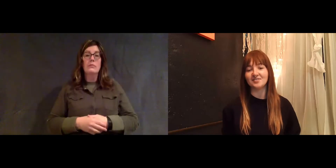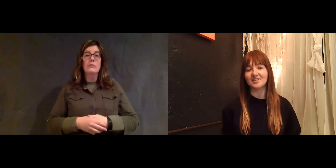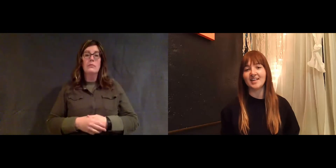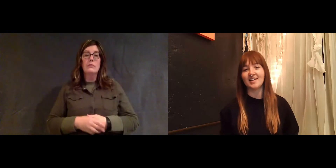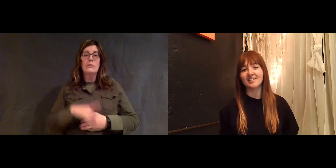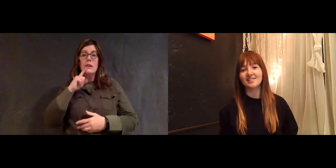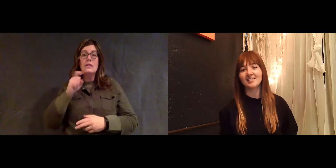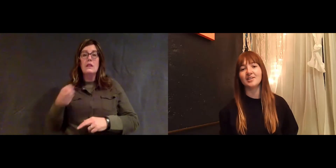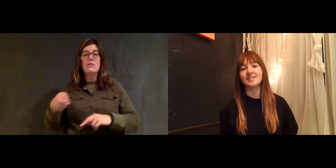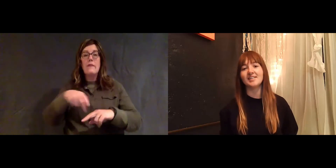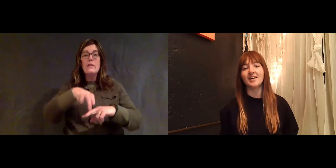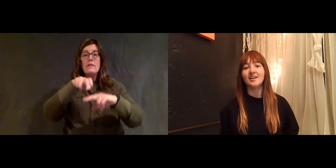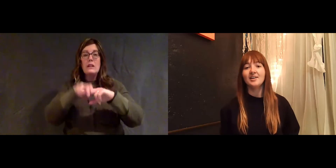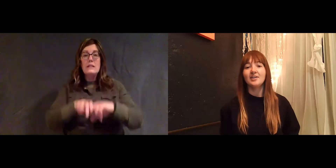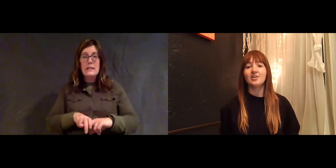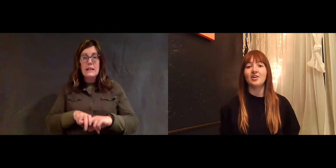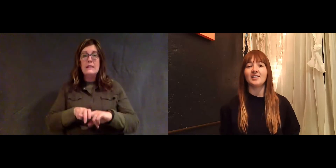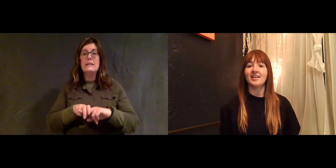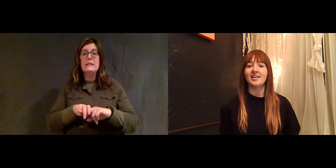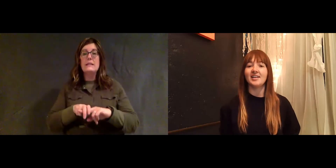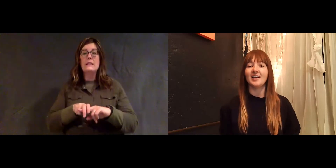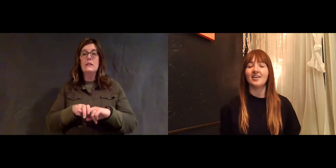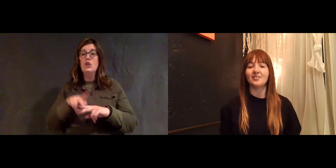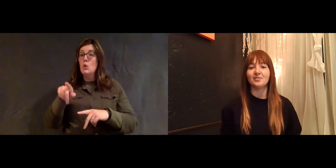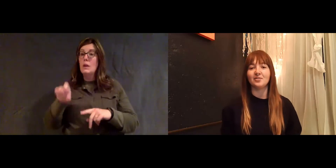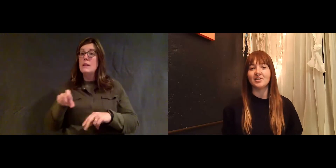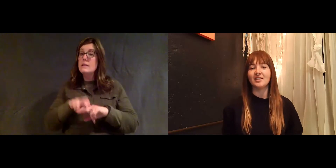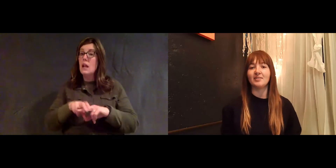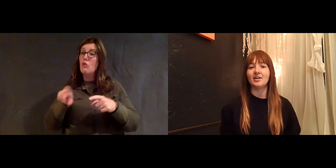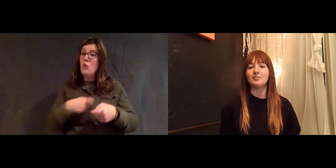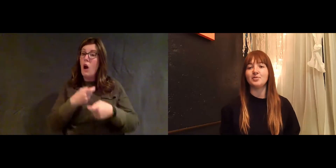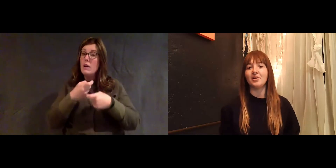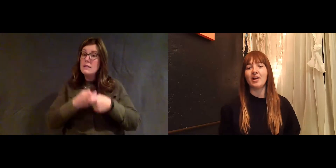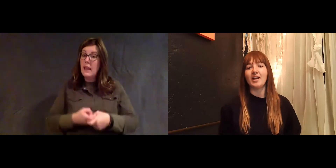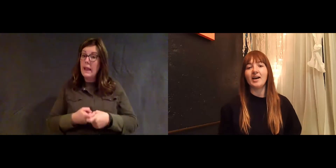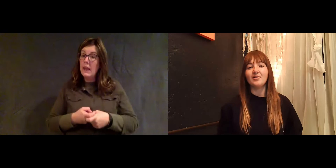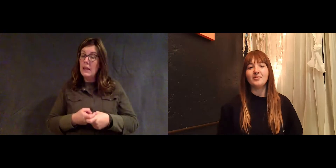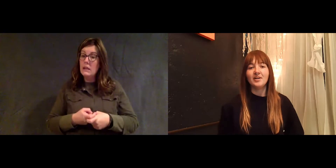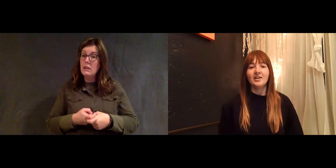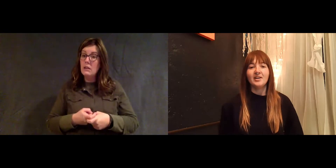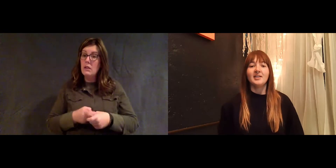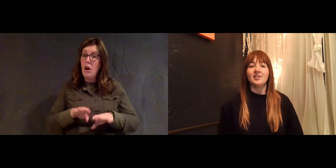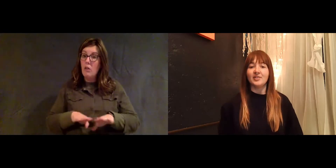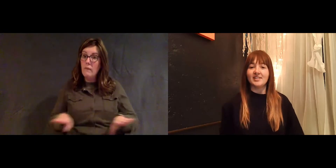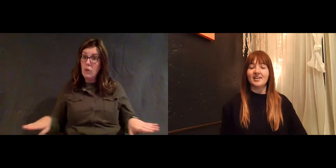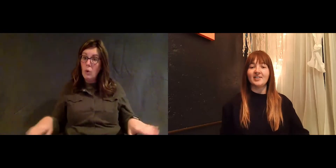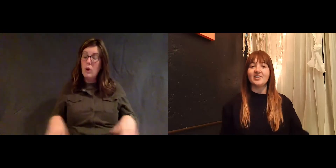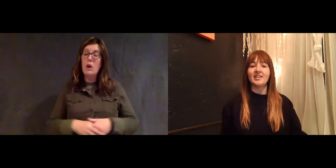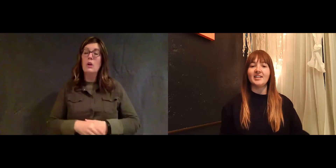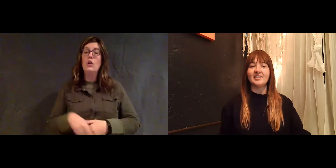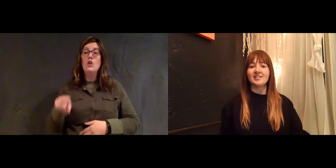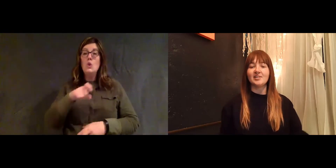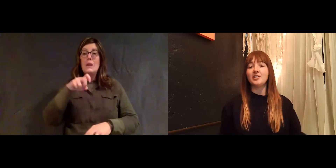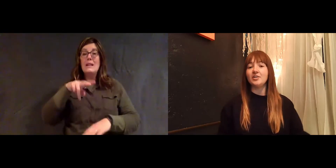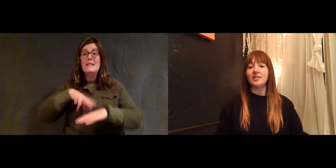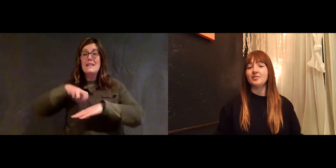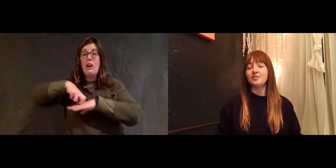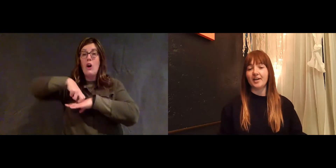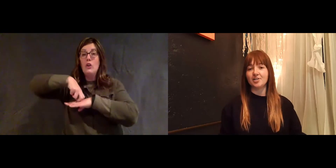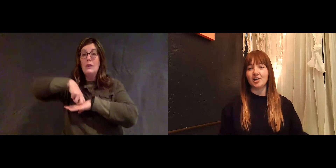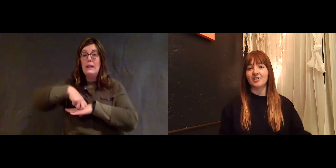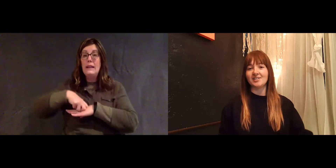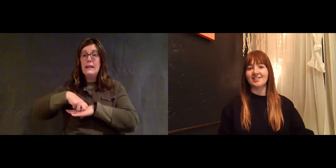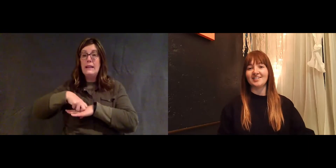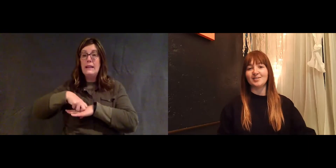of different things. You can sit cross-legged on the floor like what I'm doing right now. You could sit on your knees, or you could even